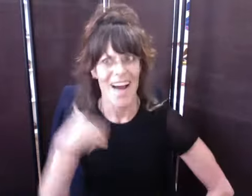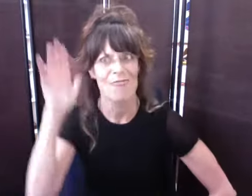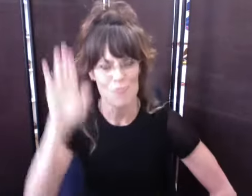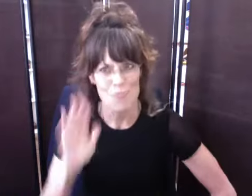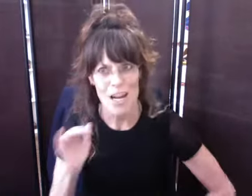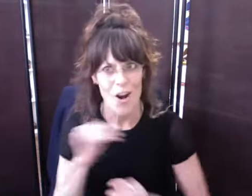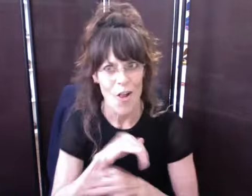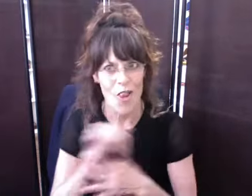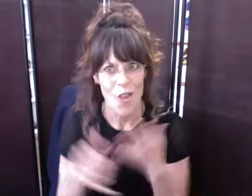right?